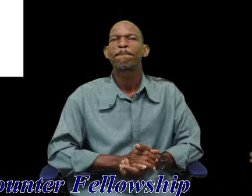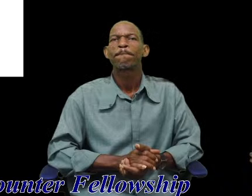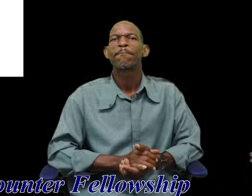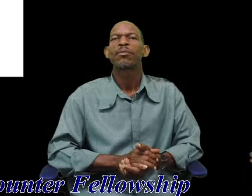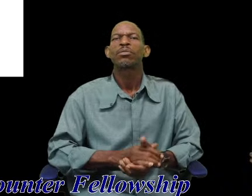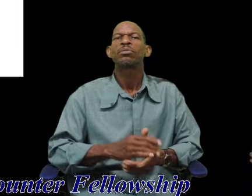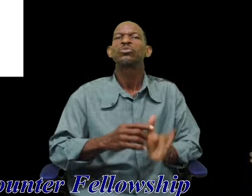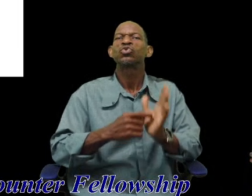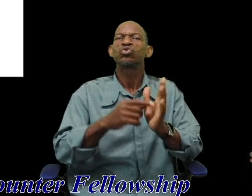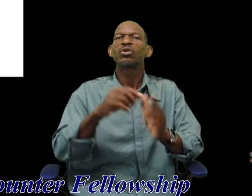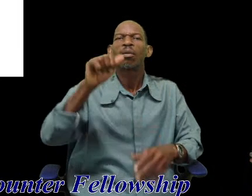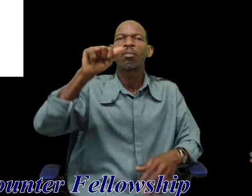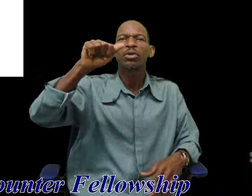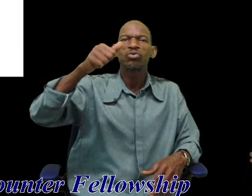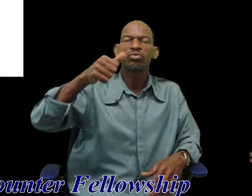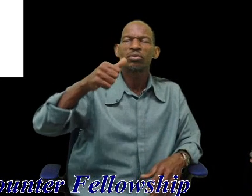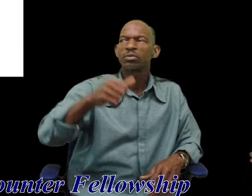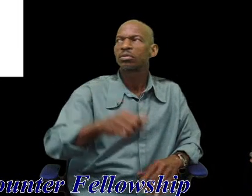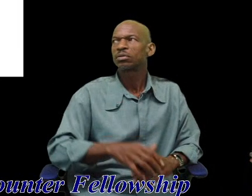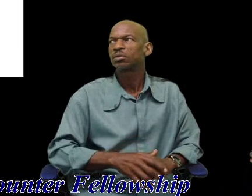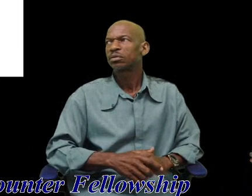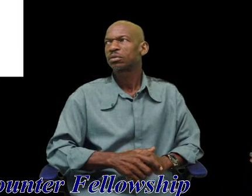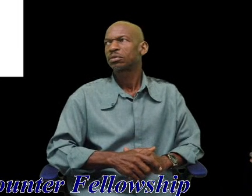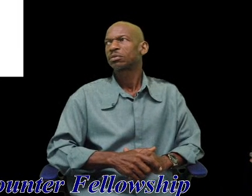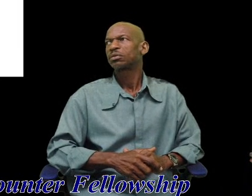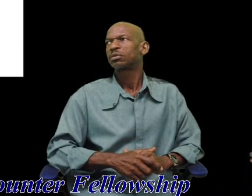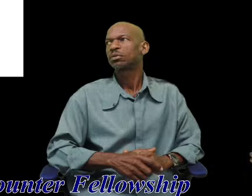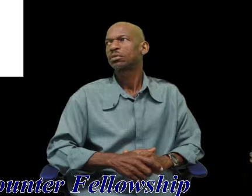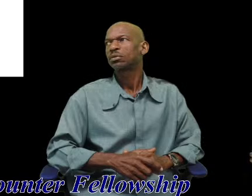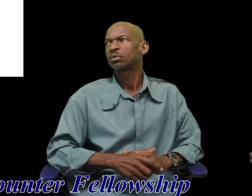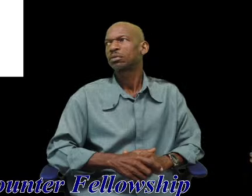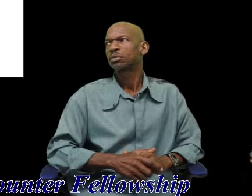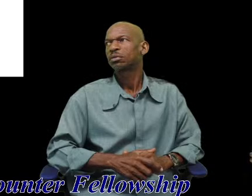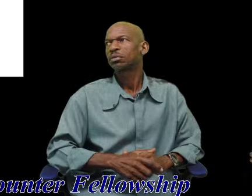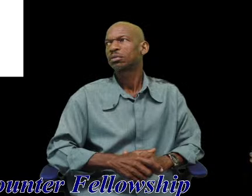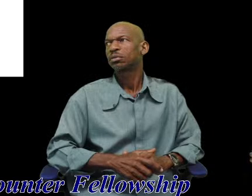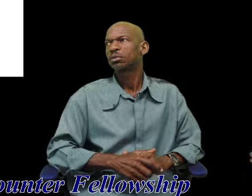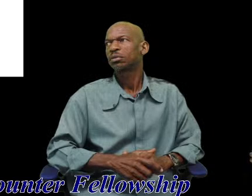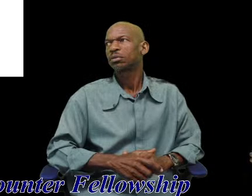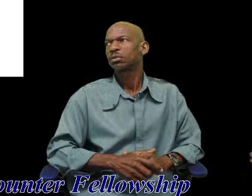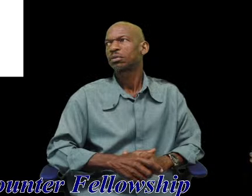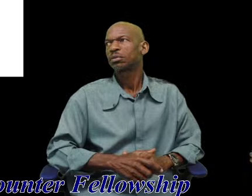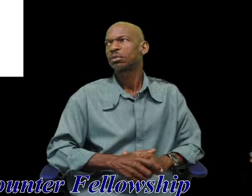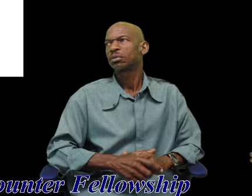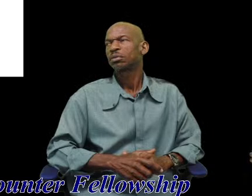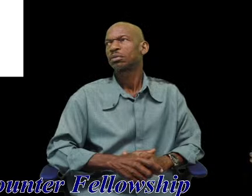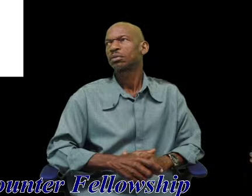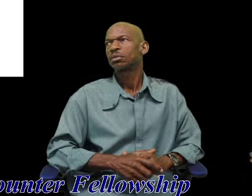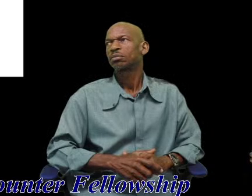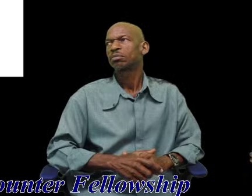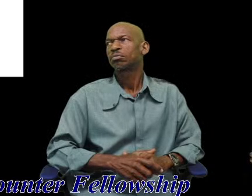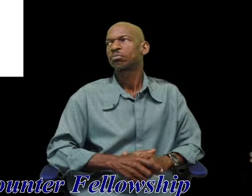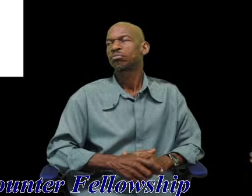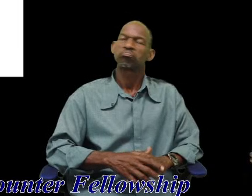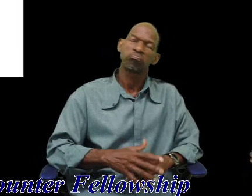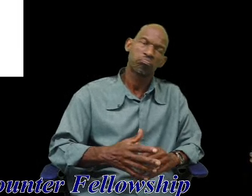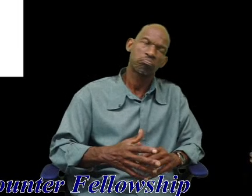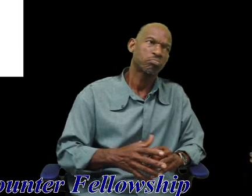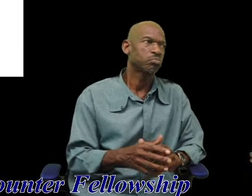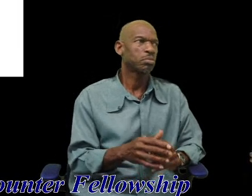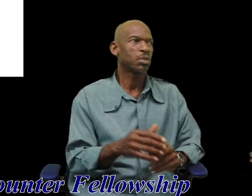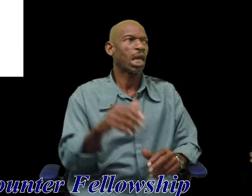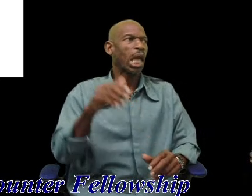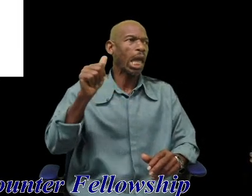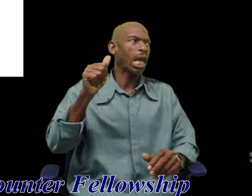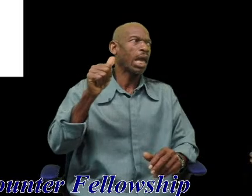apostrophe. All right, so she told me to put A here. All right, so I can put A, mother. All right, but I'll